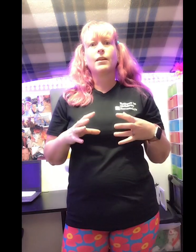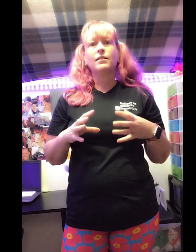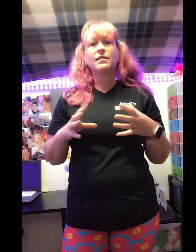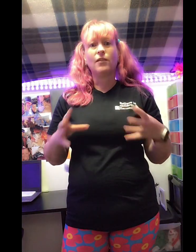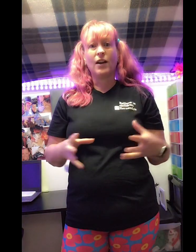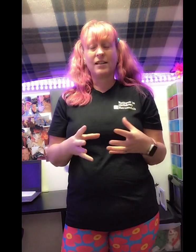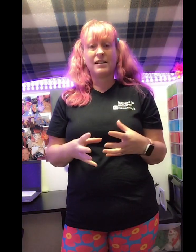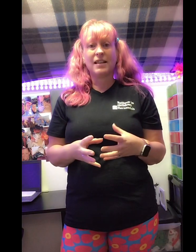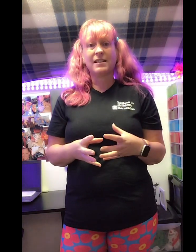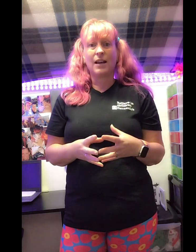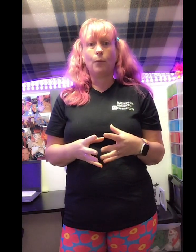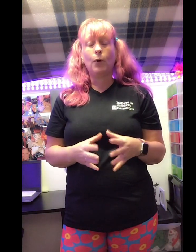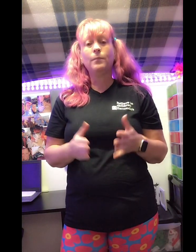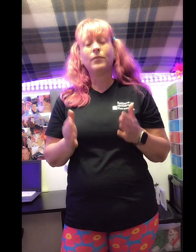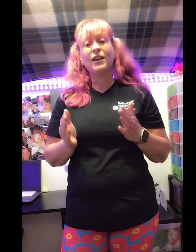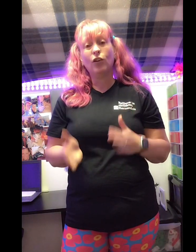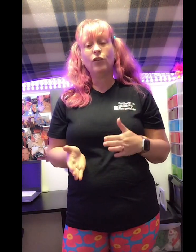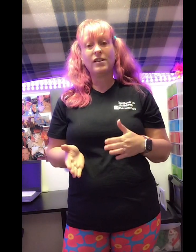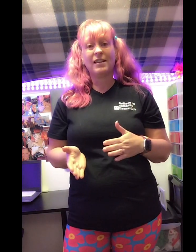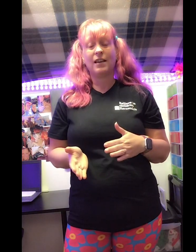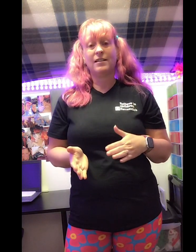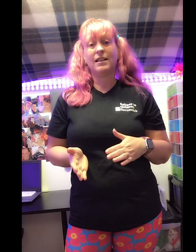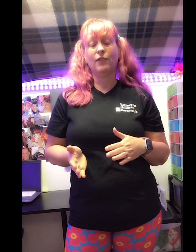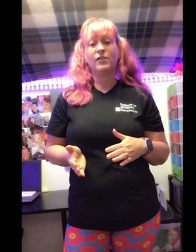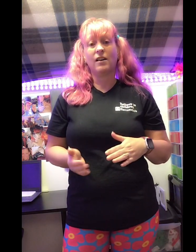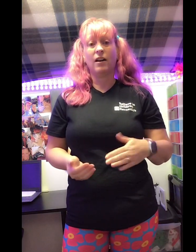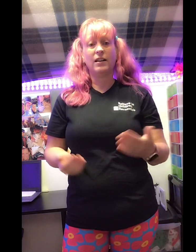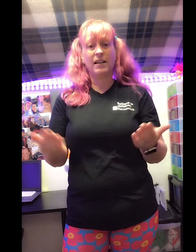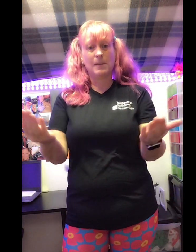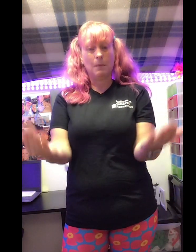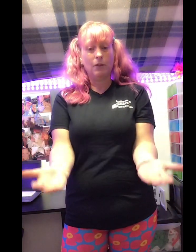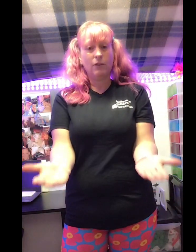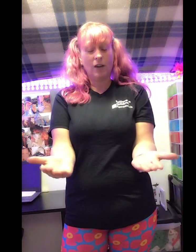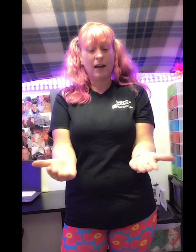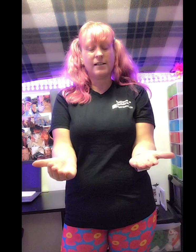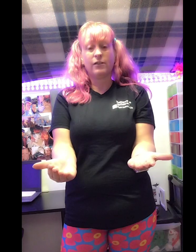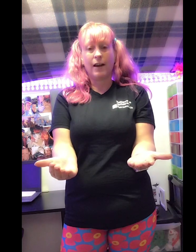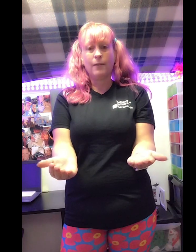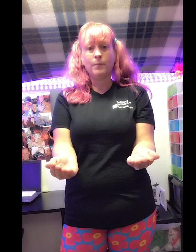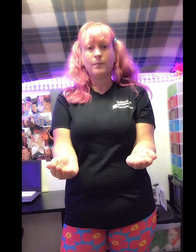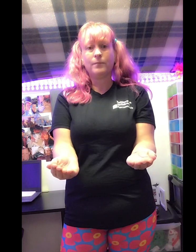So that's that one. The other get to give sign is both of your hands are out